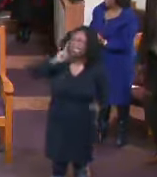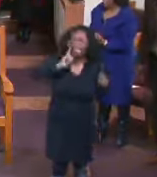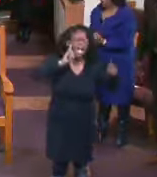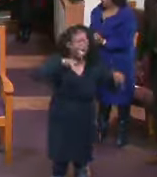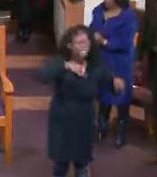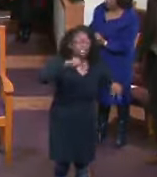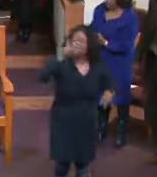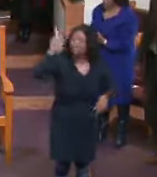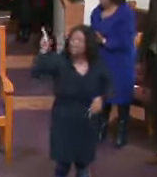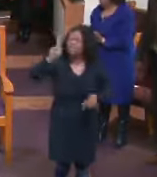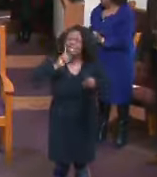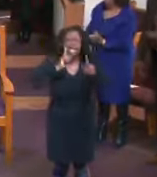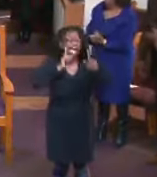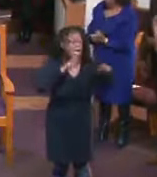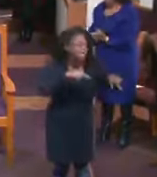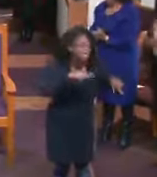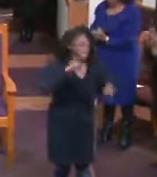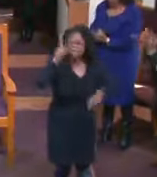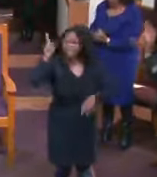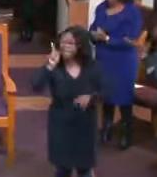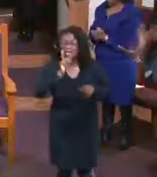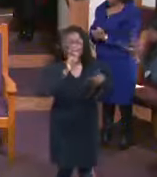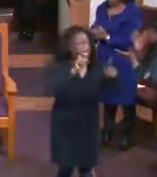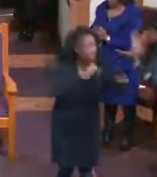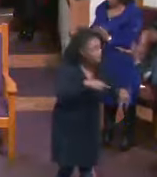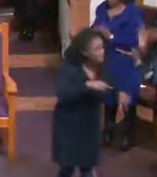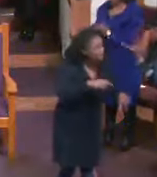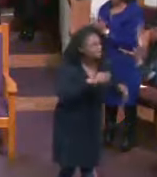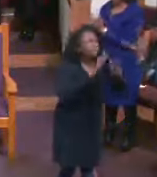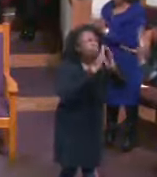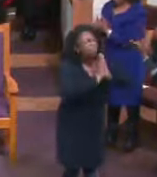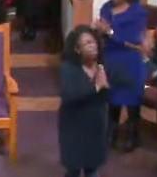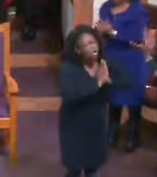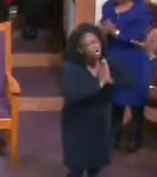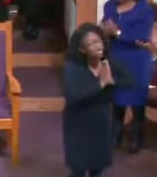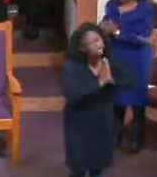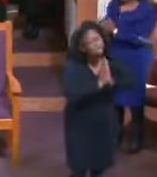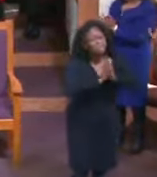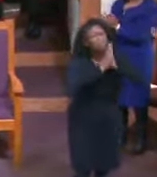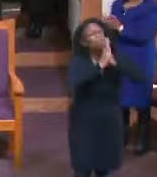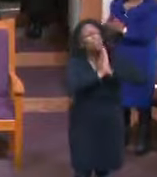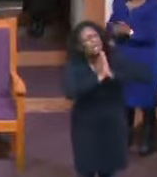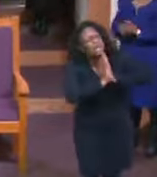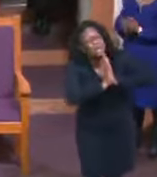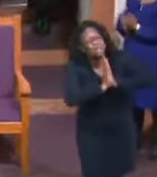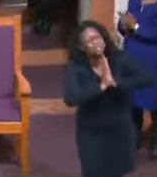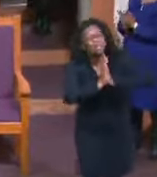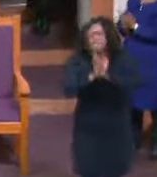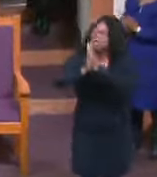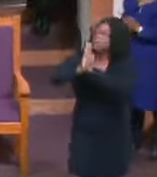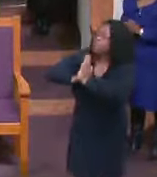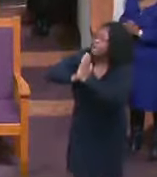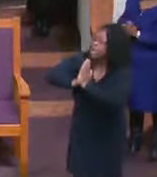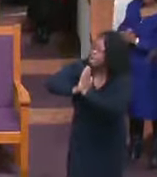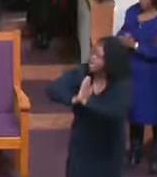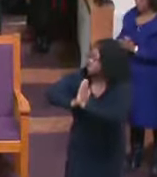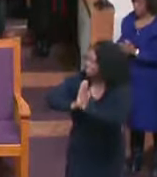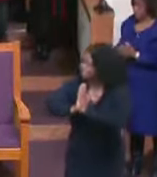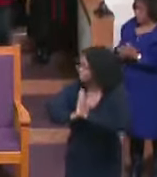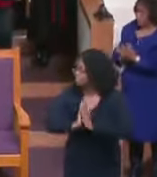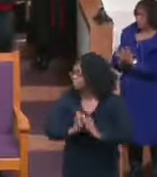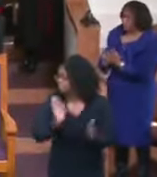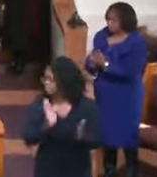He answers. He answers. Prayer, prayer, prayer.